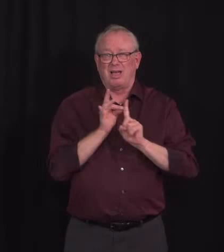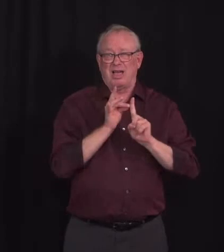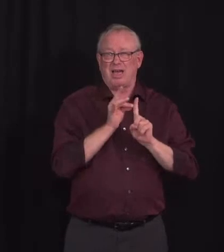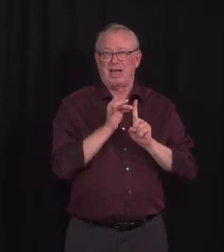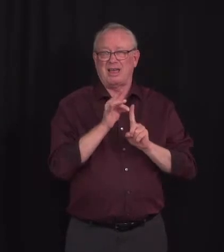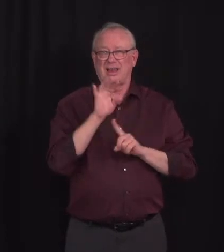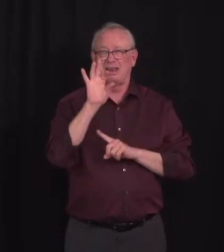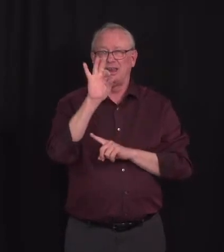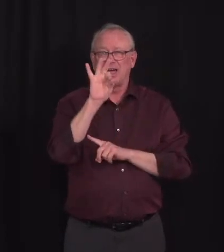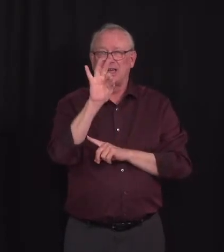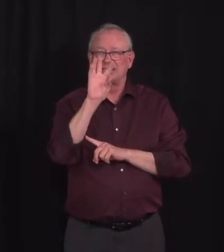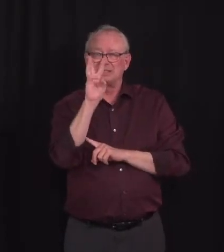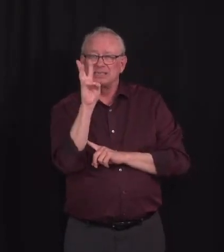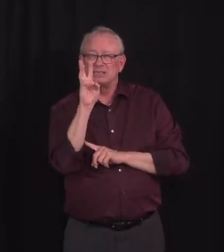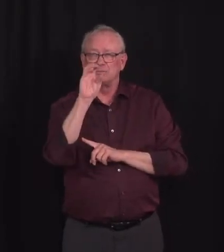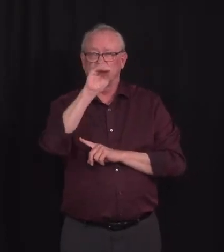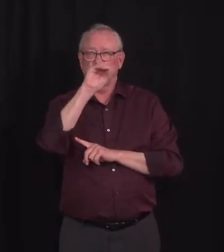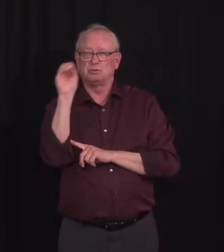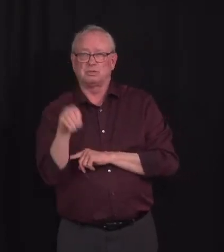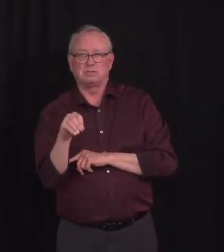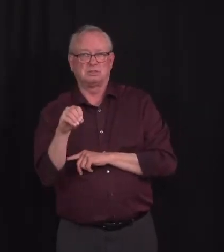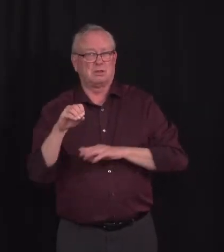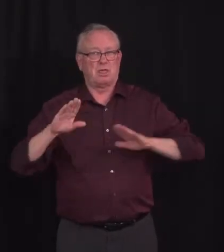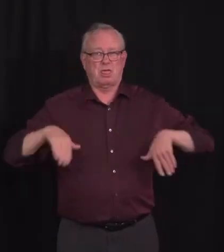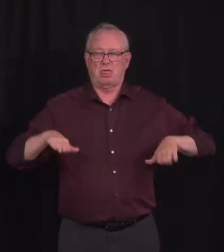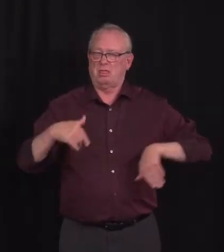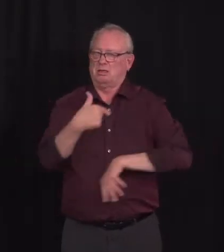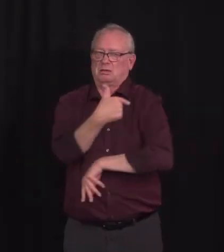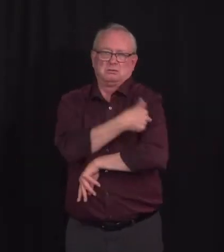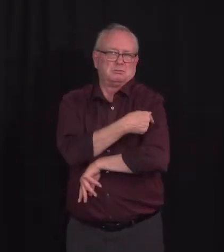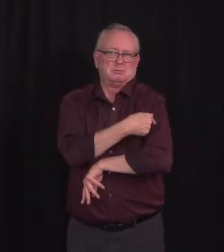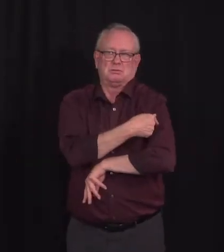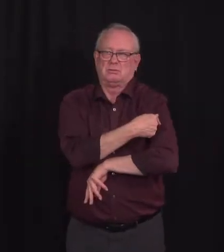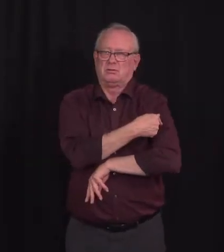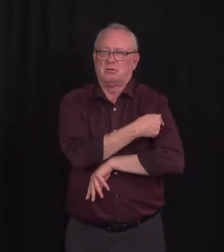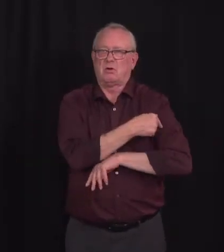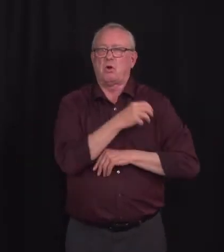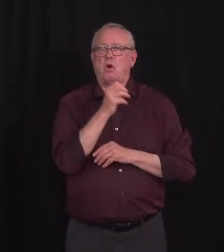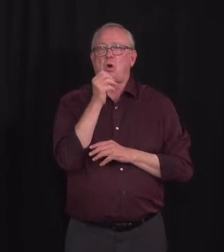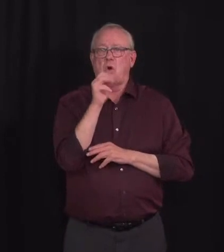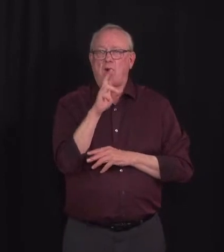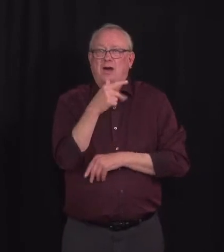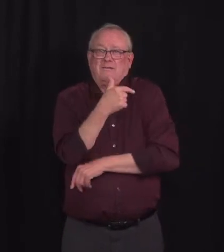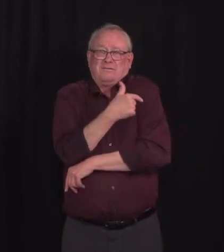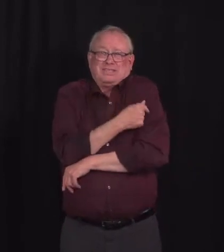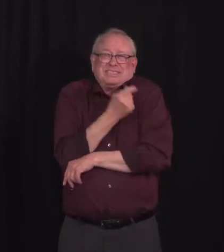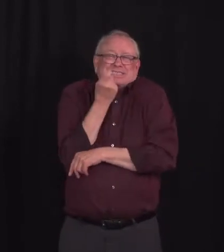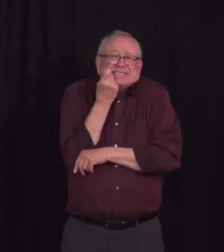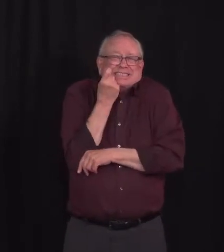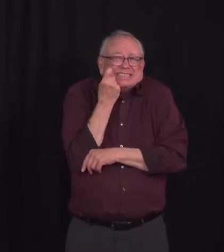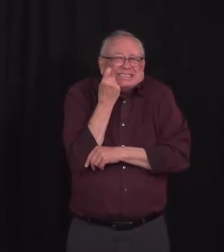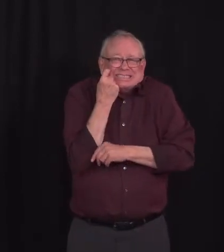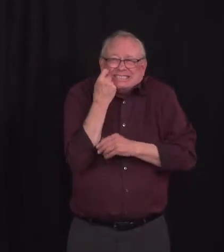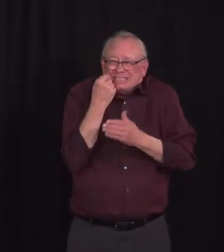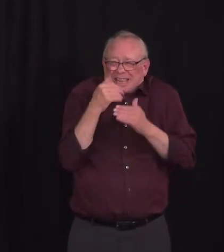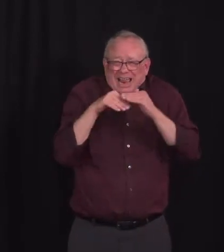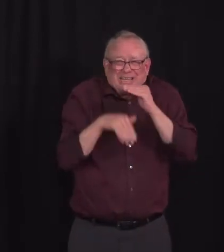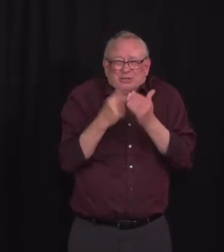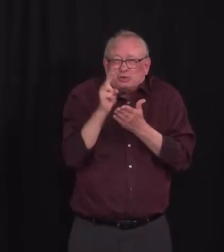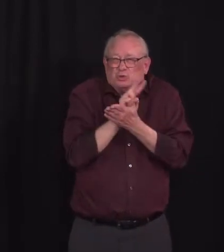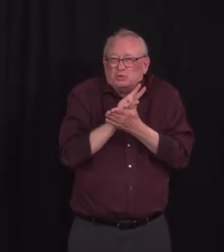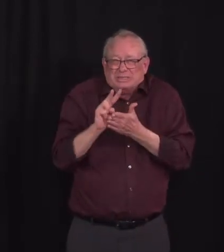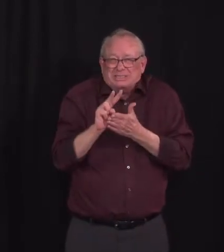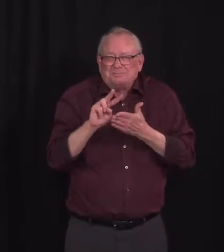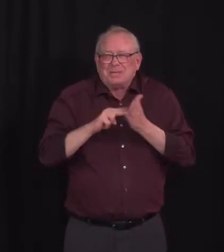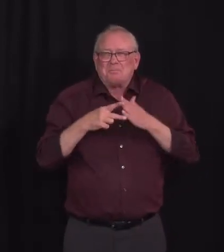in Alberta were either unvaccinated or diagnosed within 2 weeks of receiving their first dose